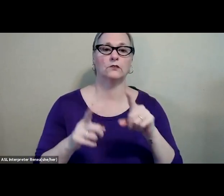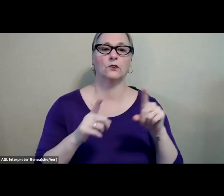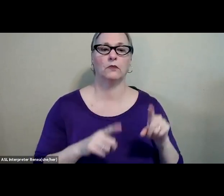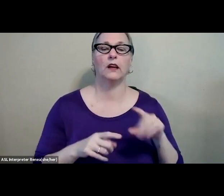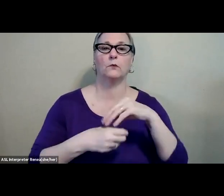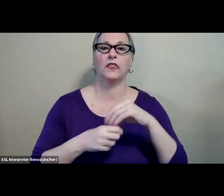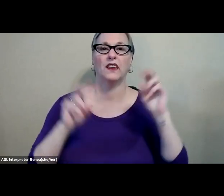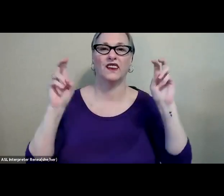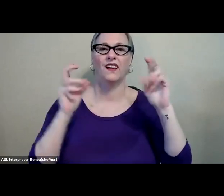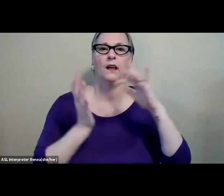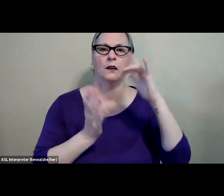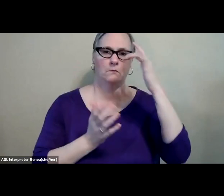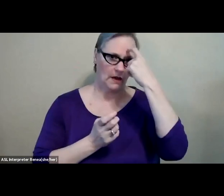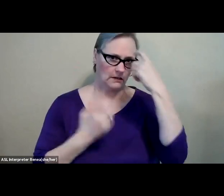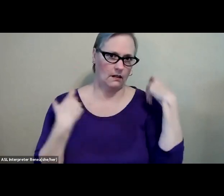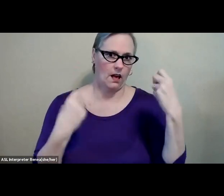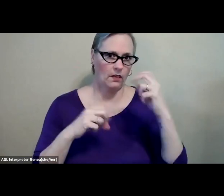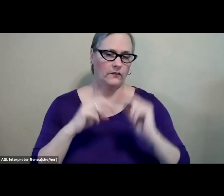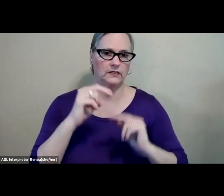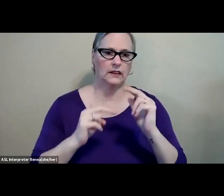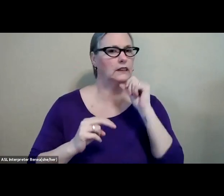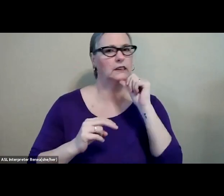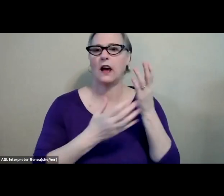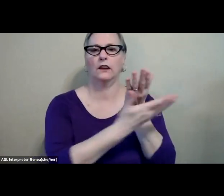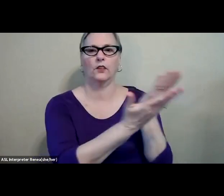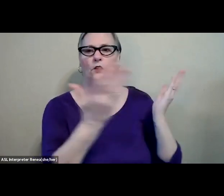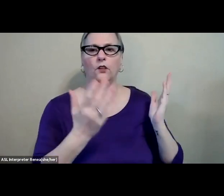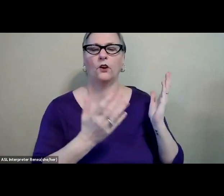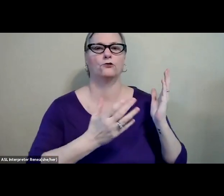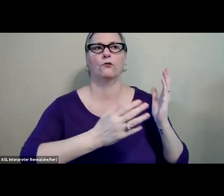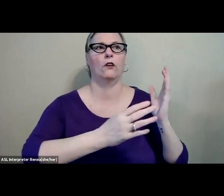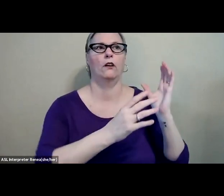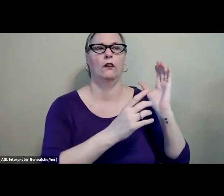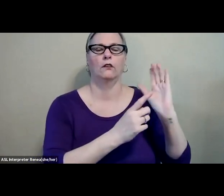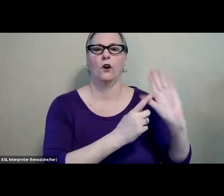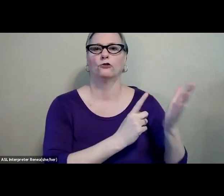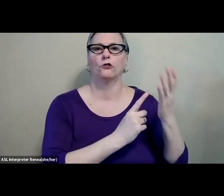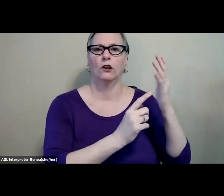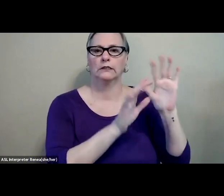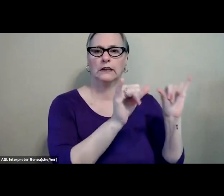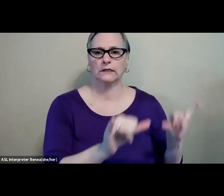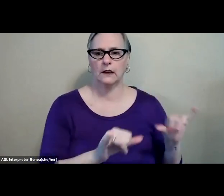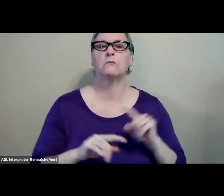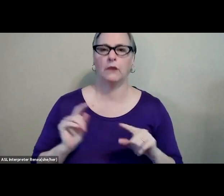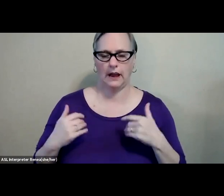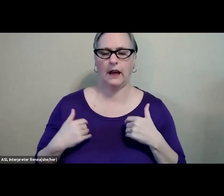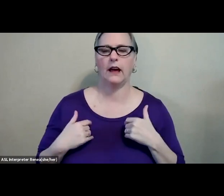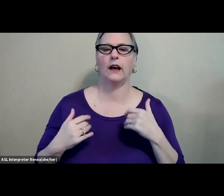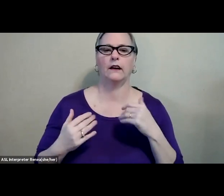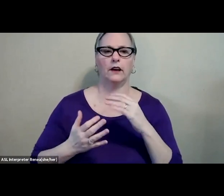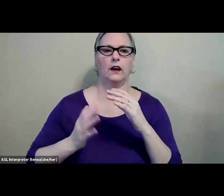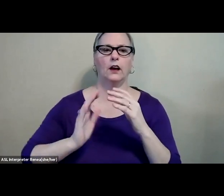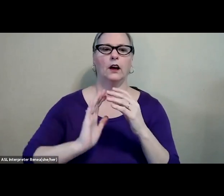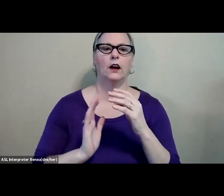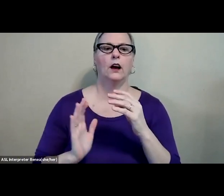mental health facilities and not the larger cultural or cultural system but i do have some record um criminal record